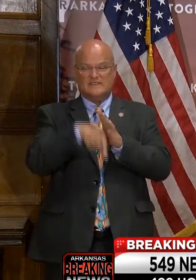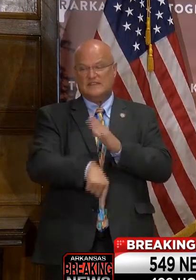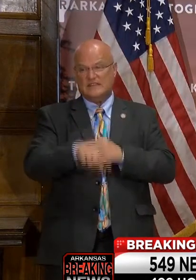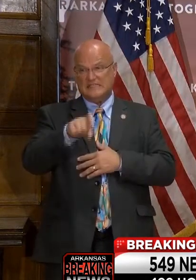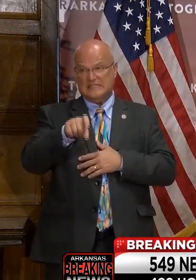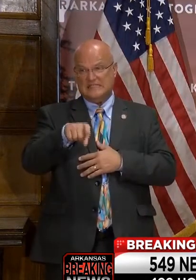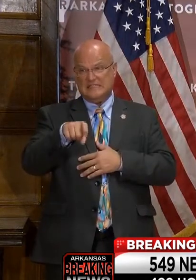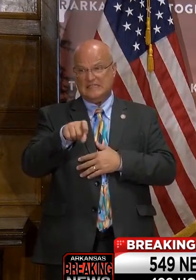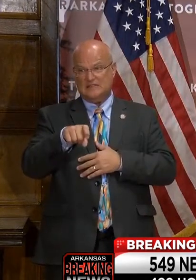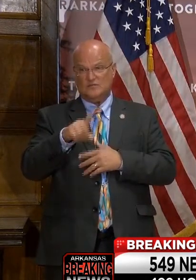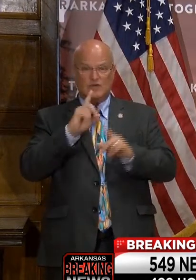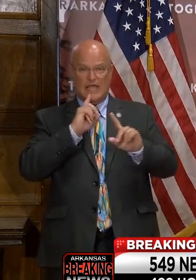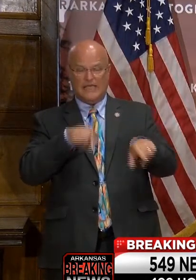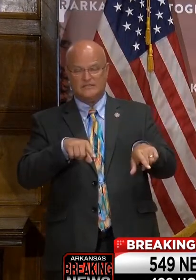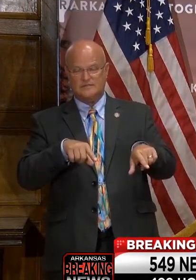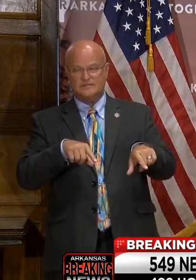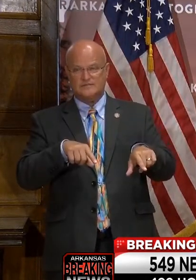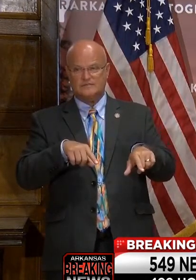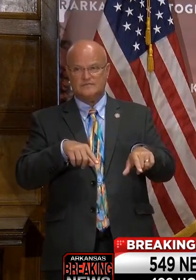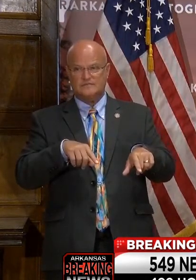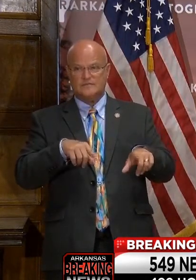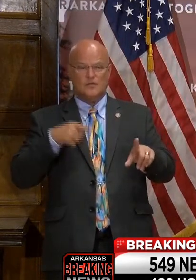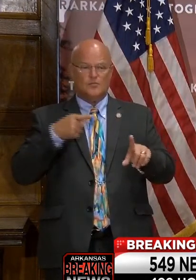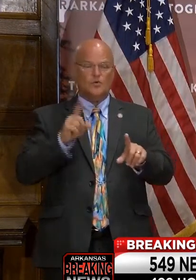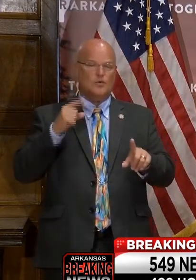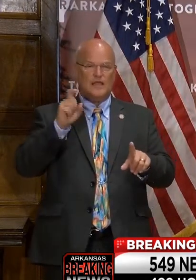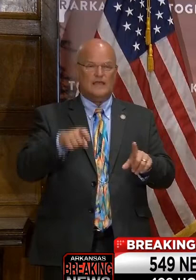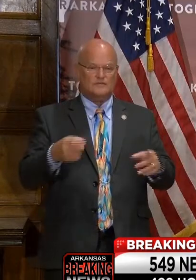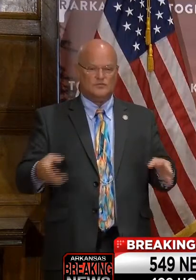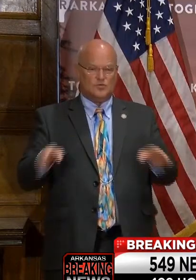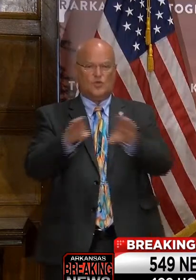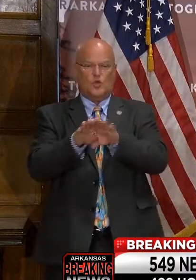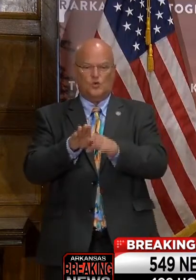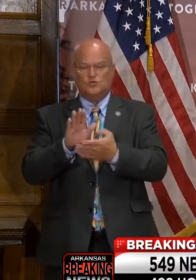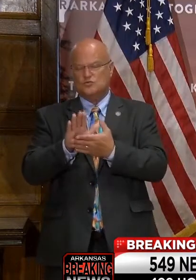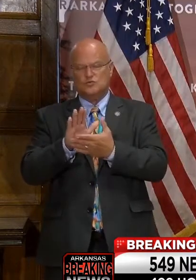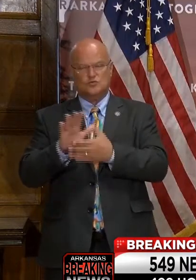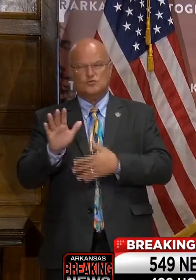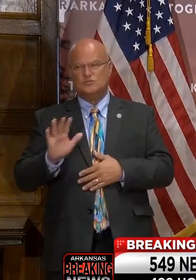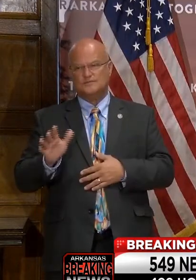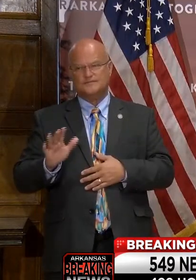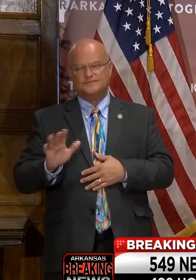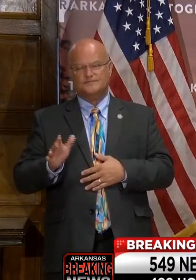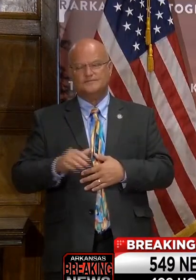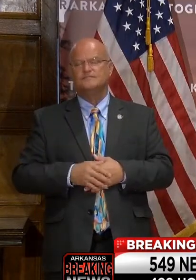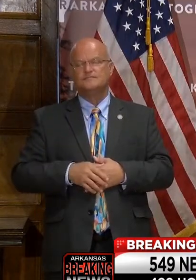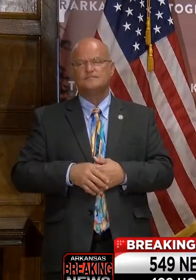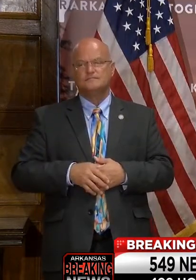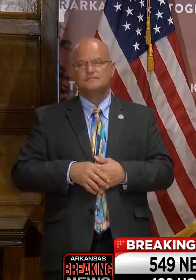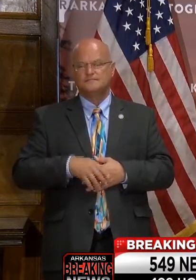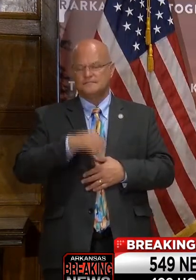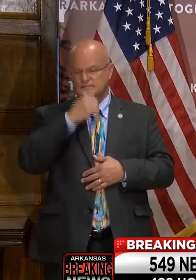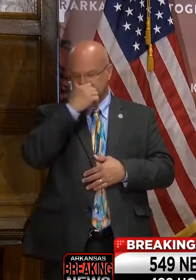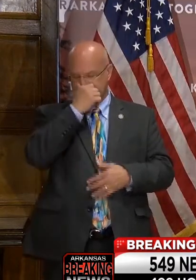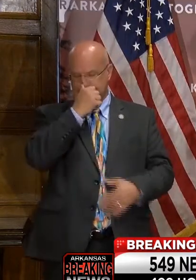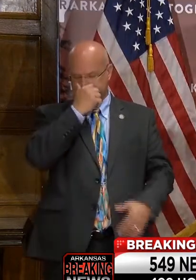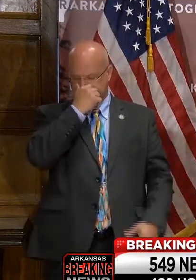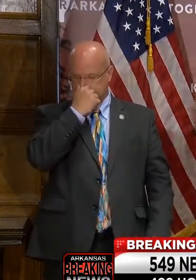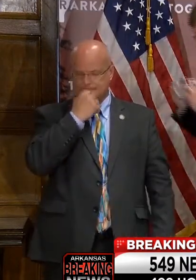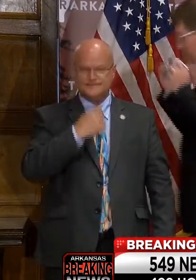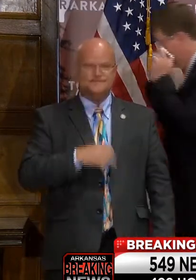necessary but severe reaction to get to a point where we would have to close completely for on-site instruction.